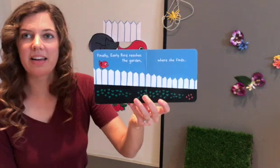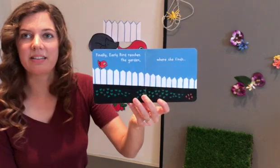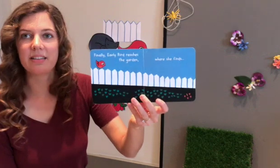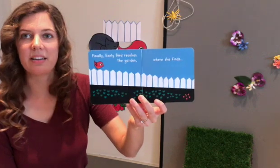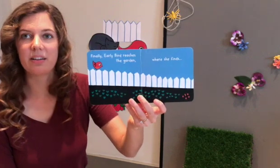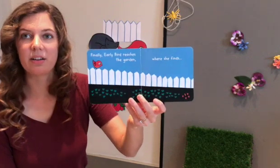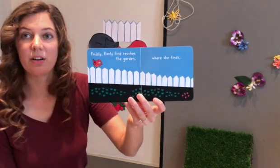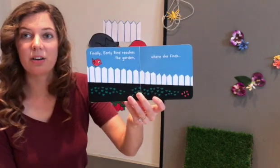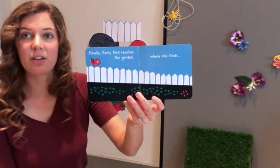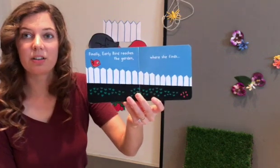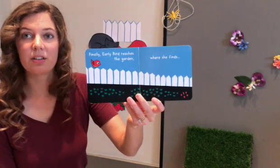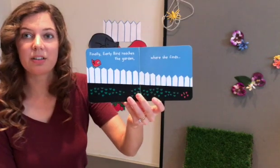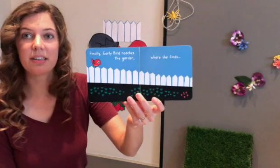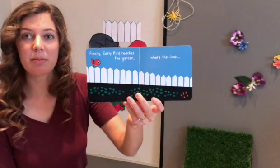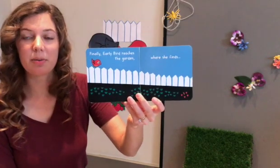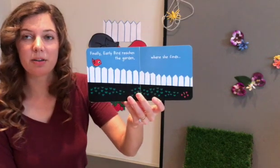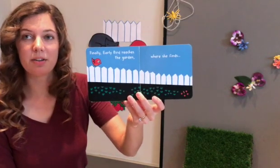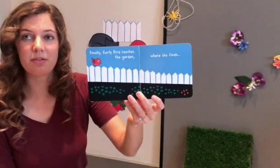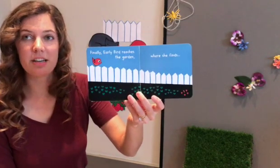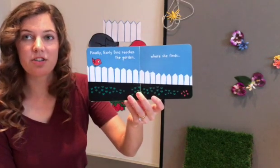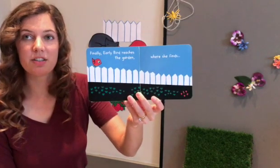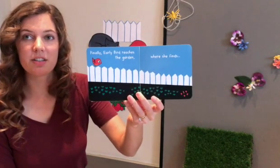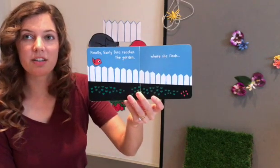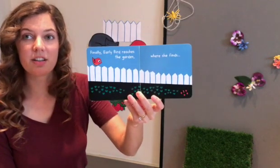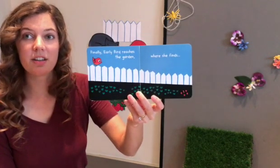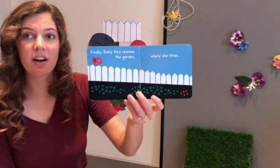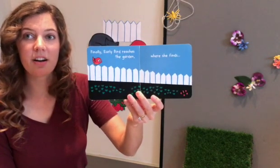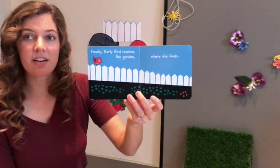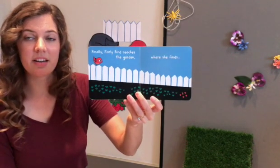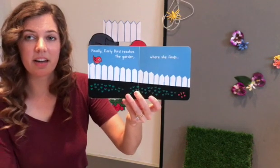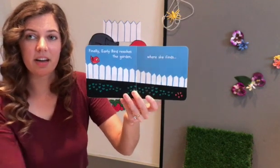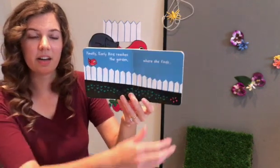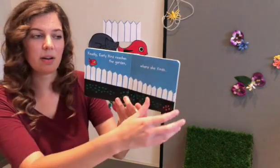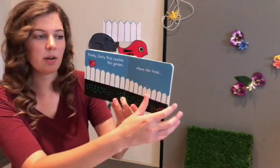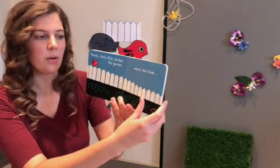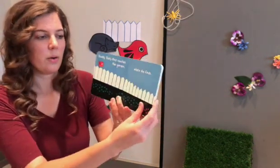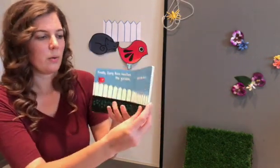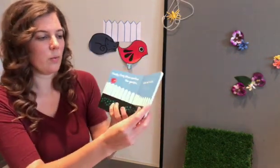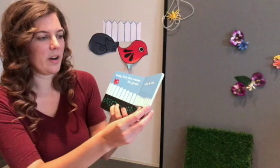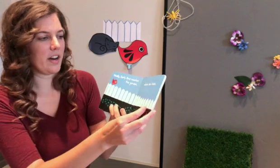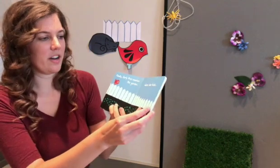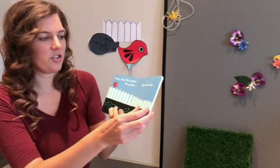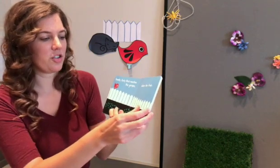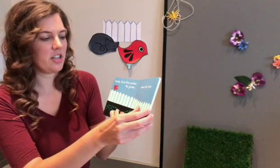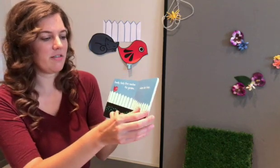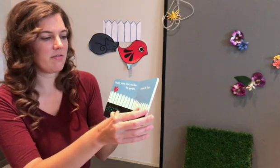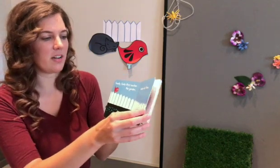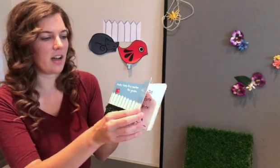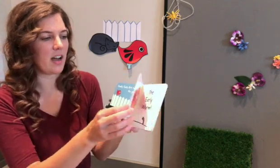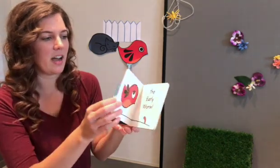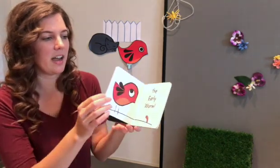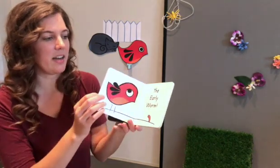Finally, Early Bird reaches the garden where she